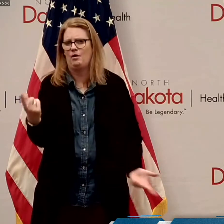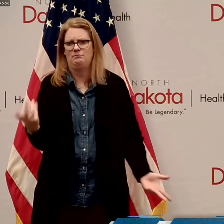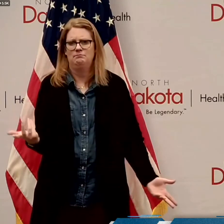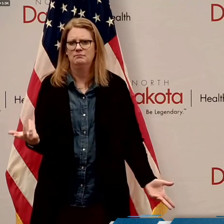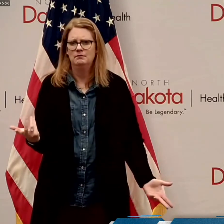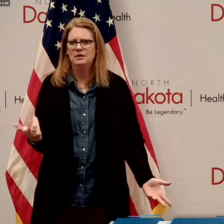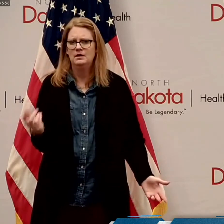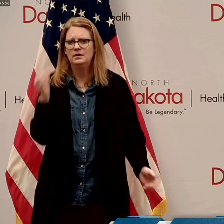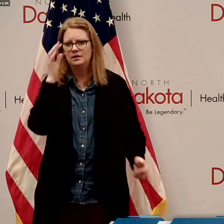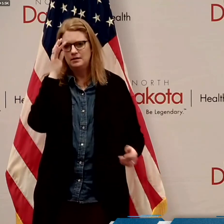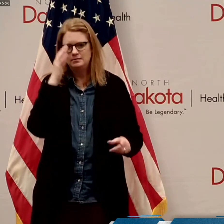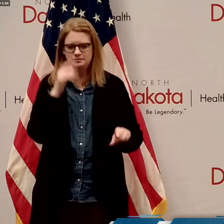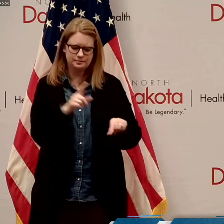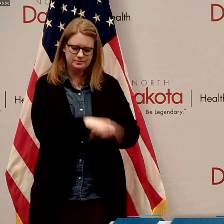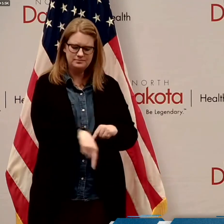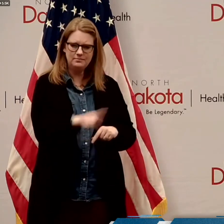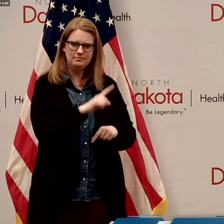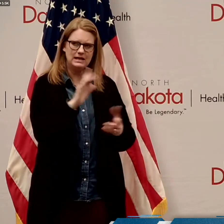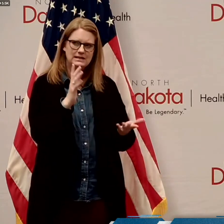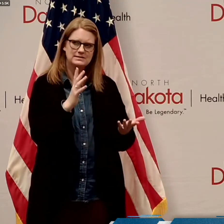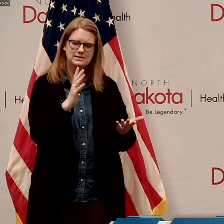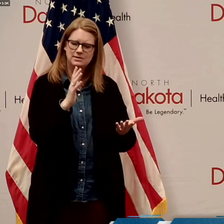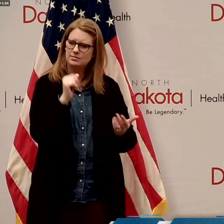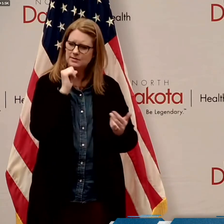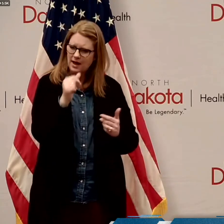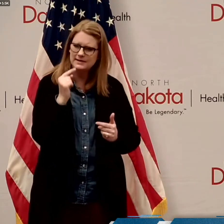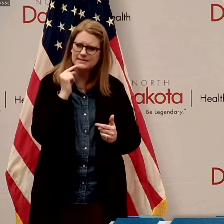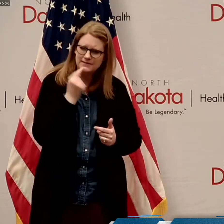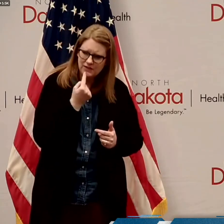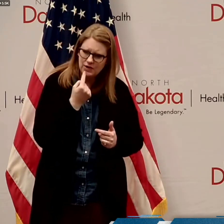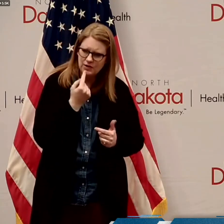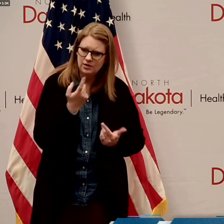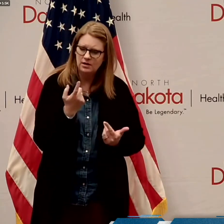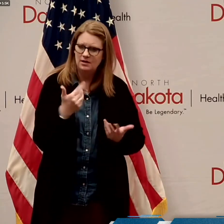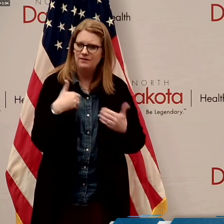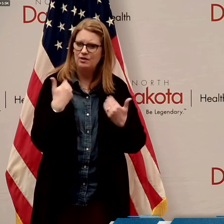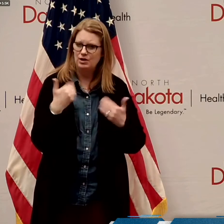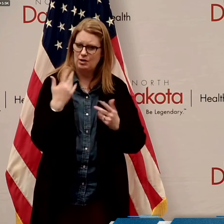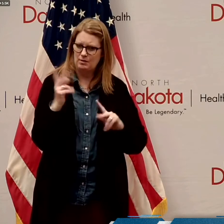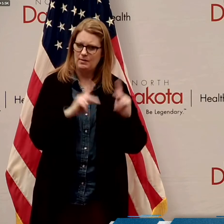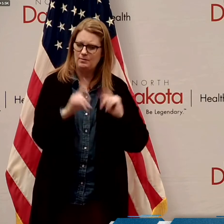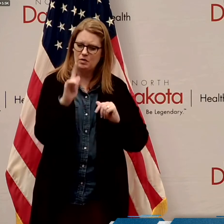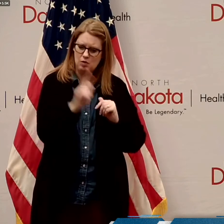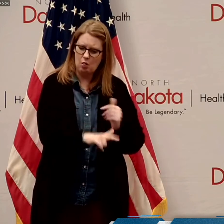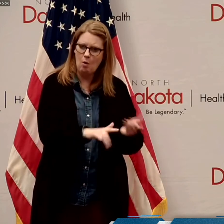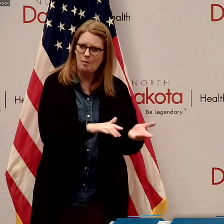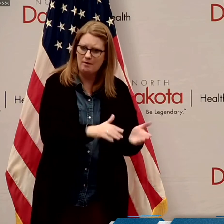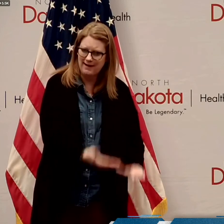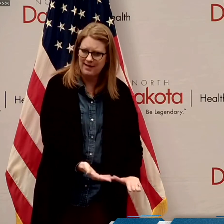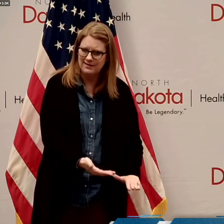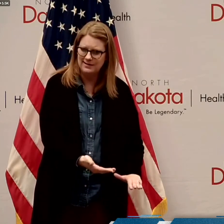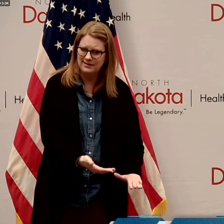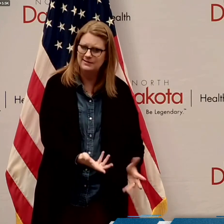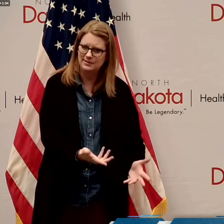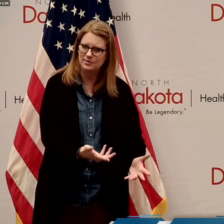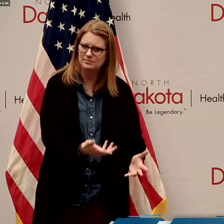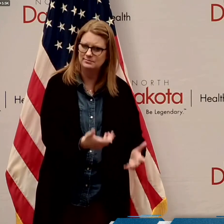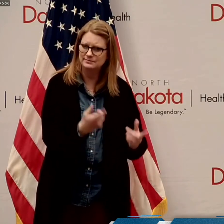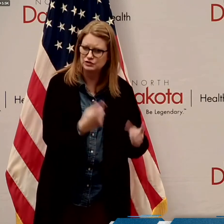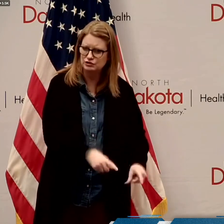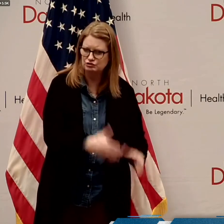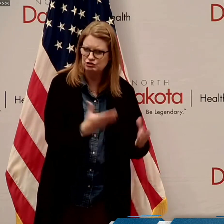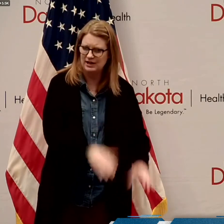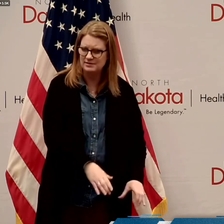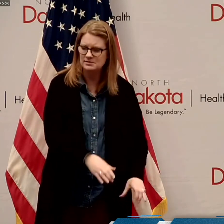severe and a very, very, very low mortality rate for younger people. So that's a great relief to anyone who's a